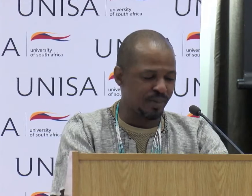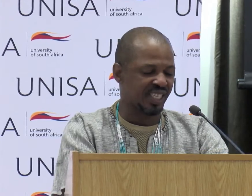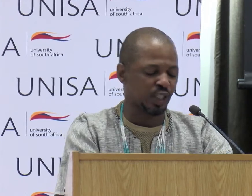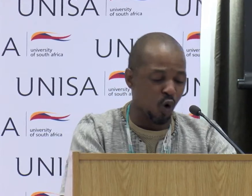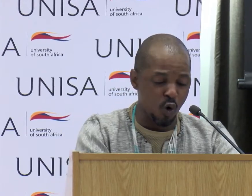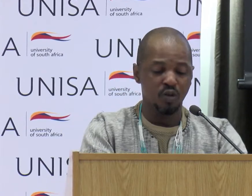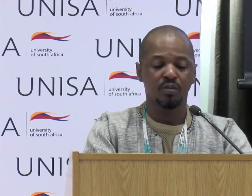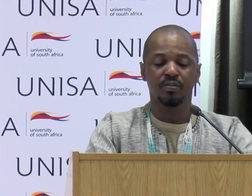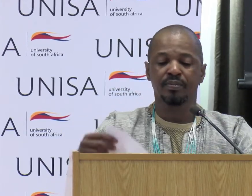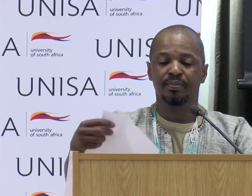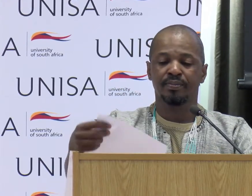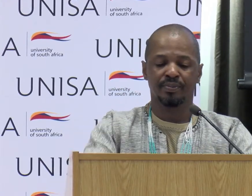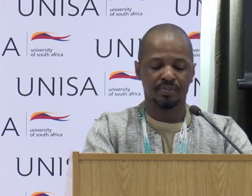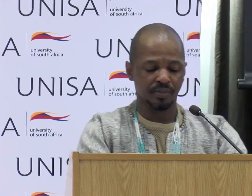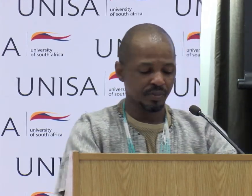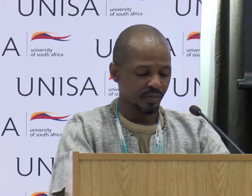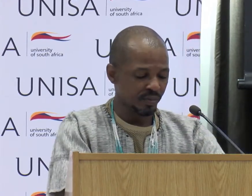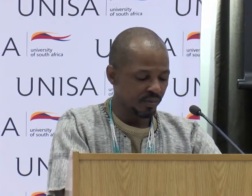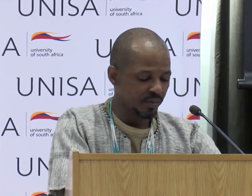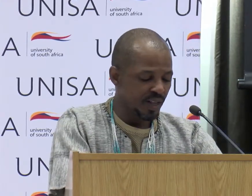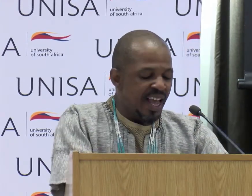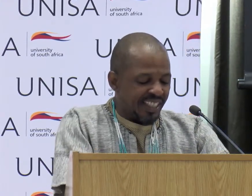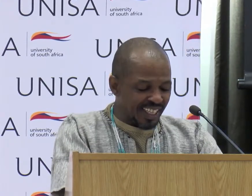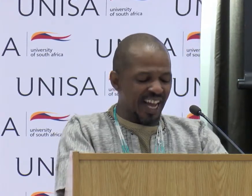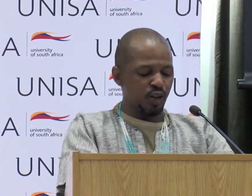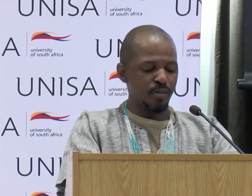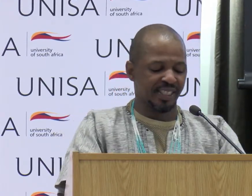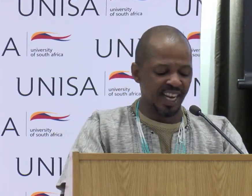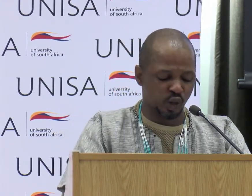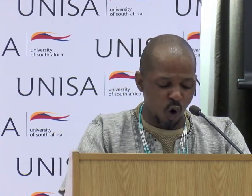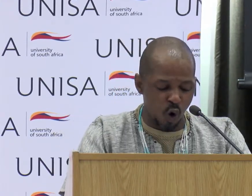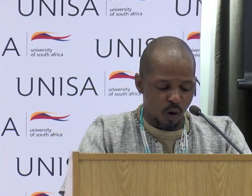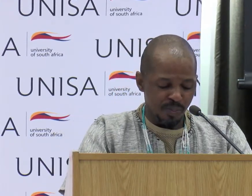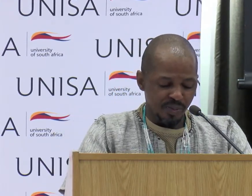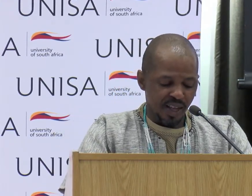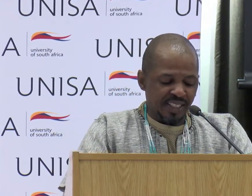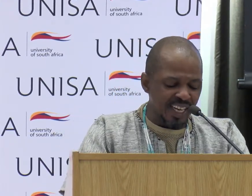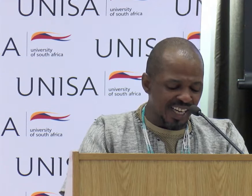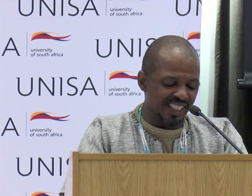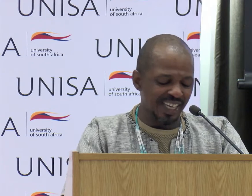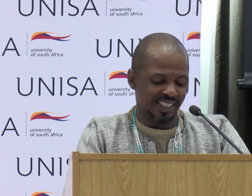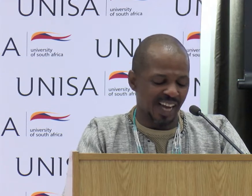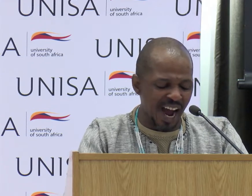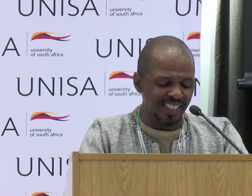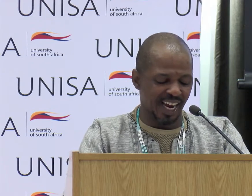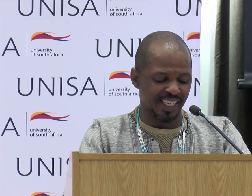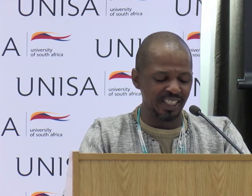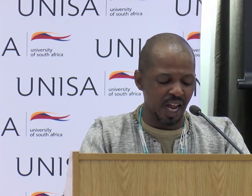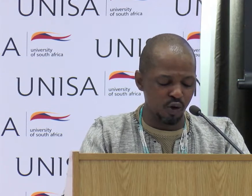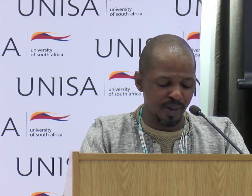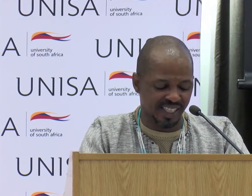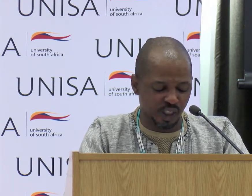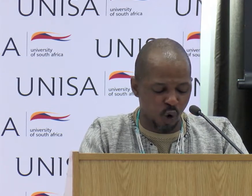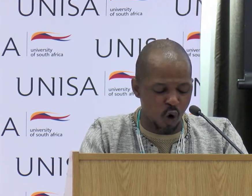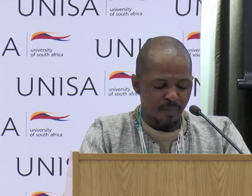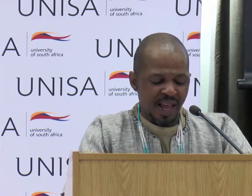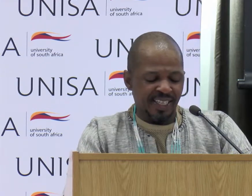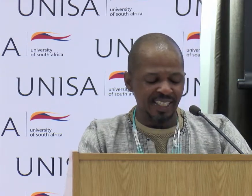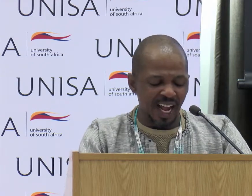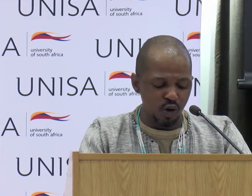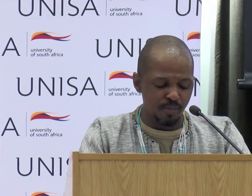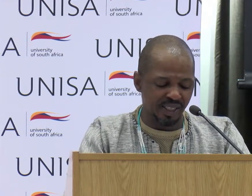ngenxa yeelwimi zethu, ngenxa yeelwimi zethu. thina siyazithanda ngenxa yelwimi